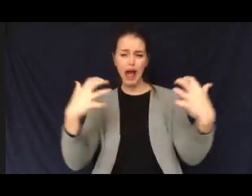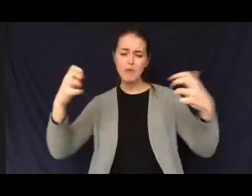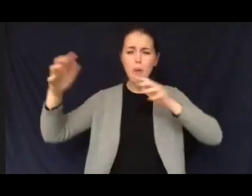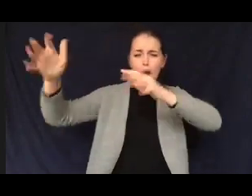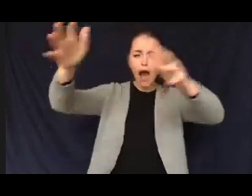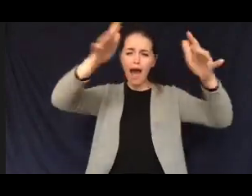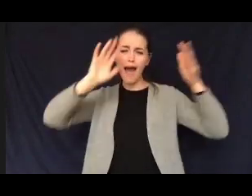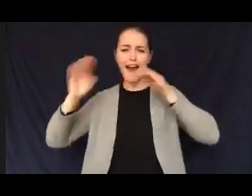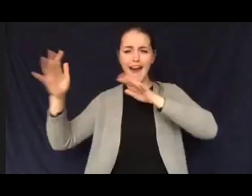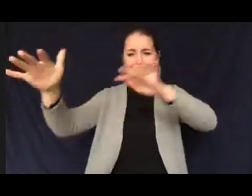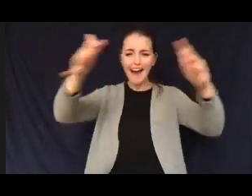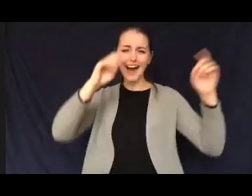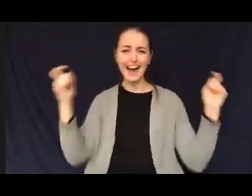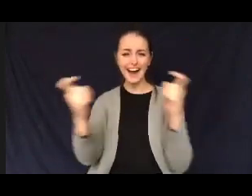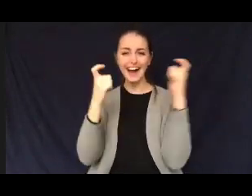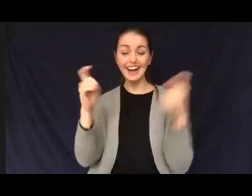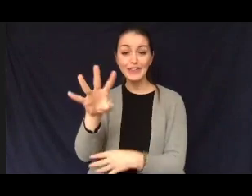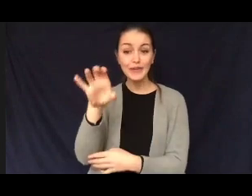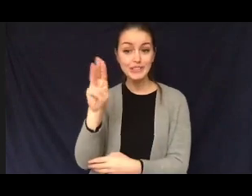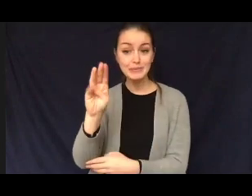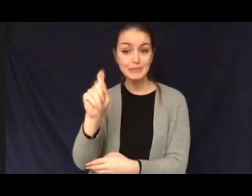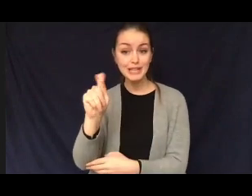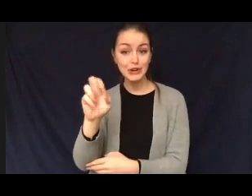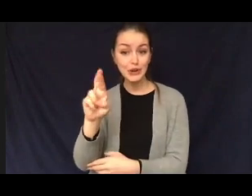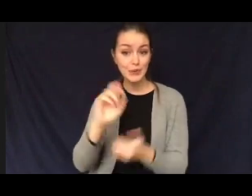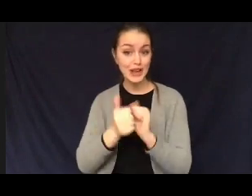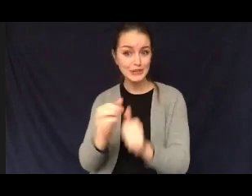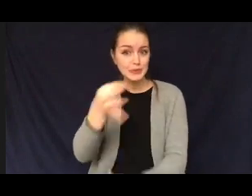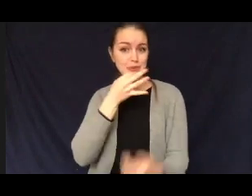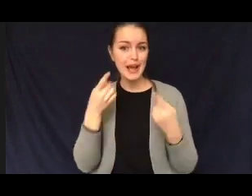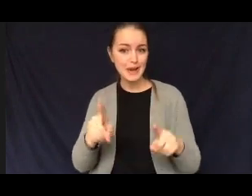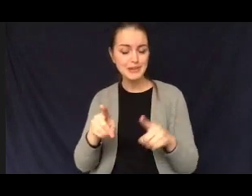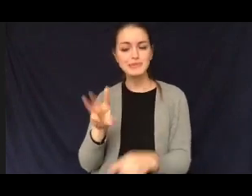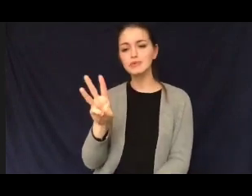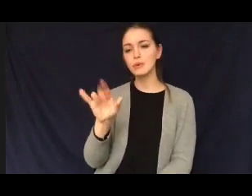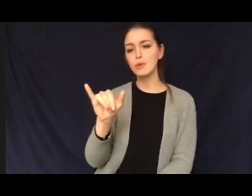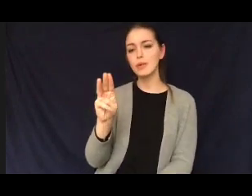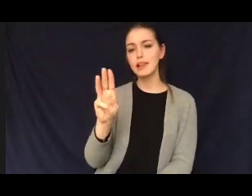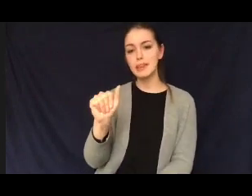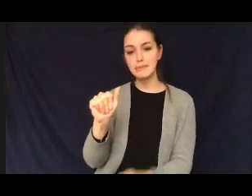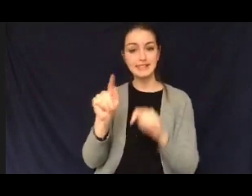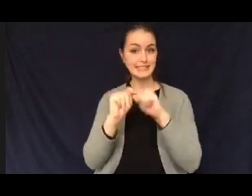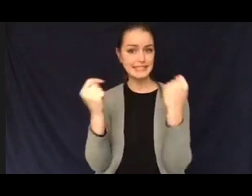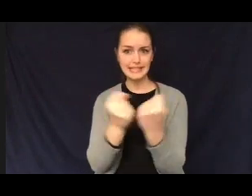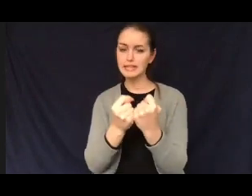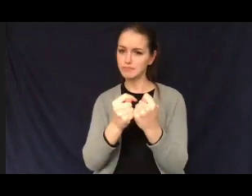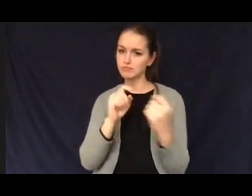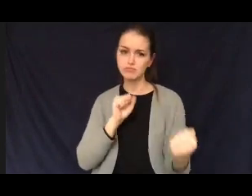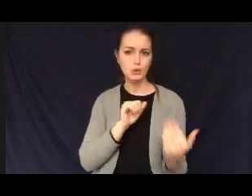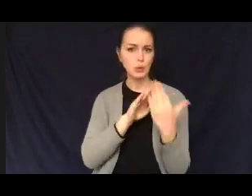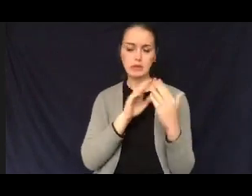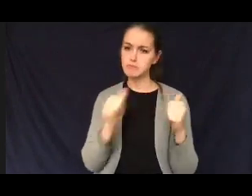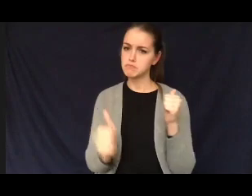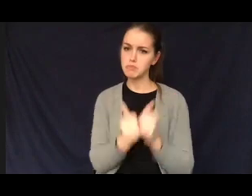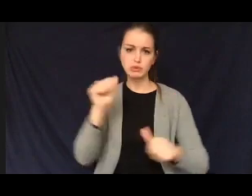The 400-meter race was yet to come. Wilma's team faced the toughest competition of all. And as